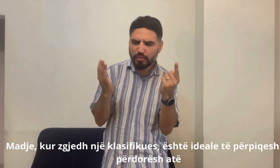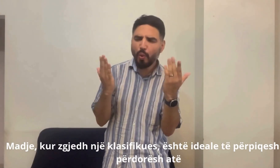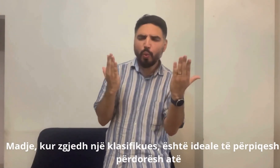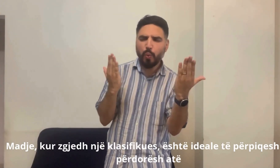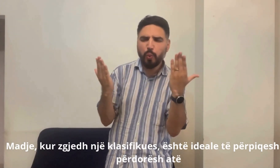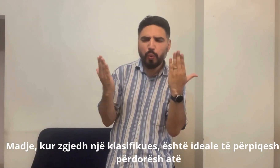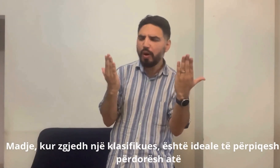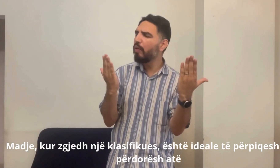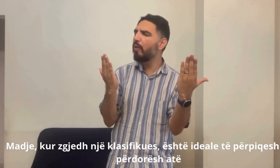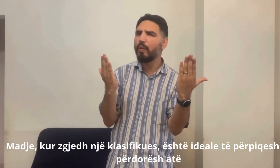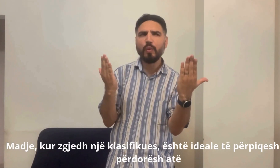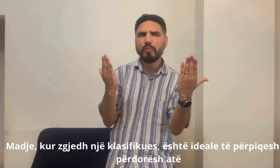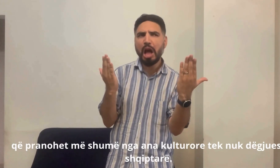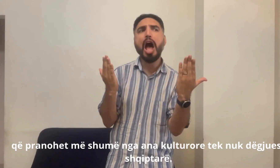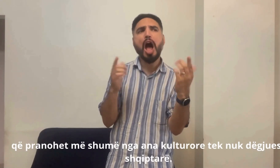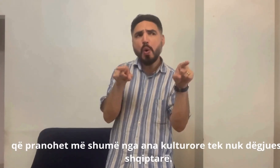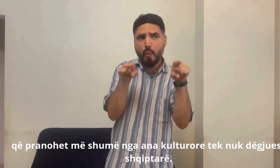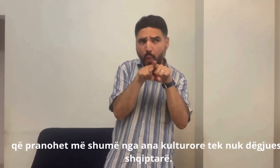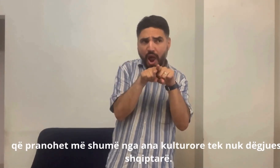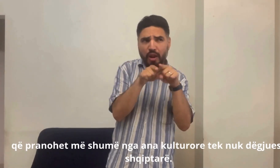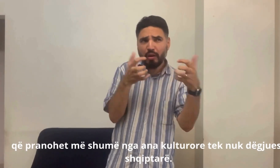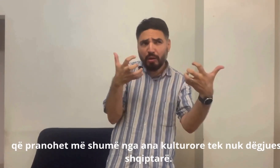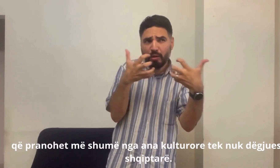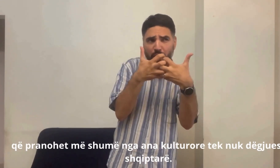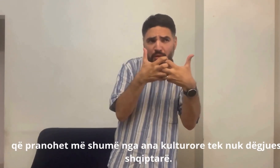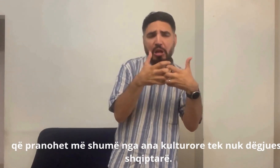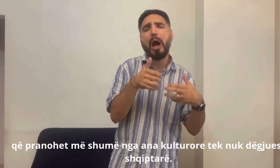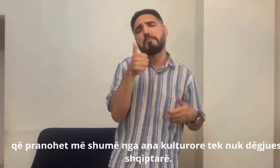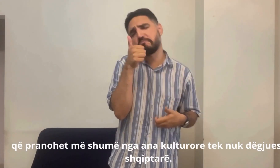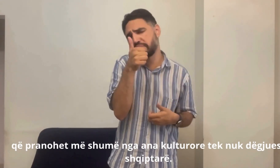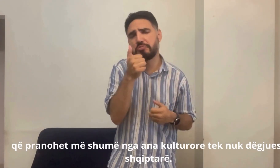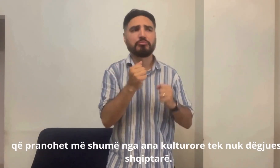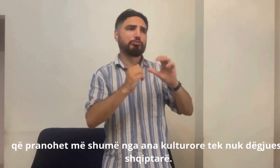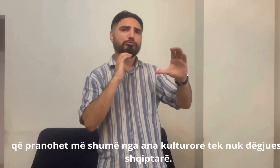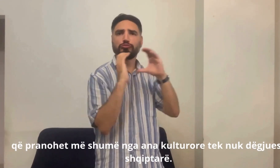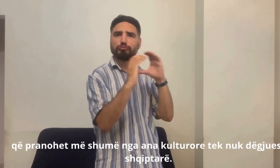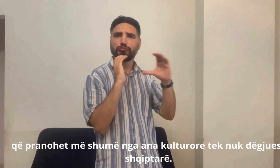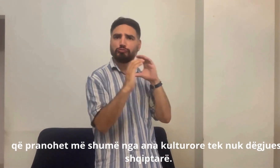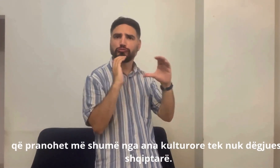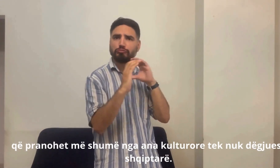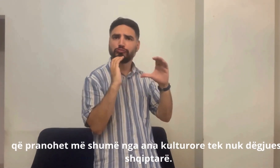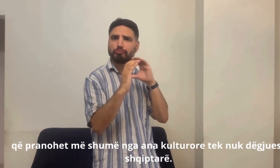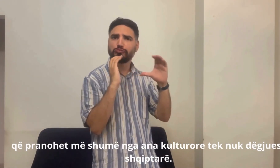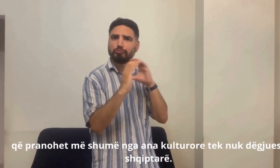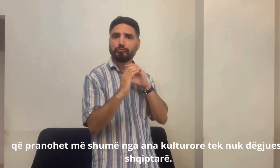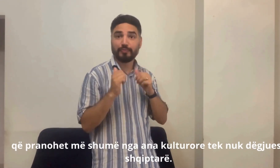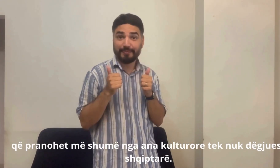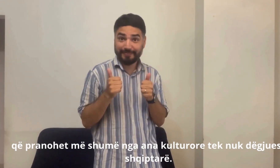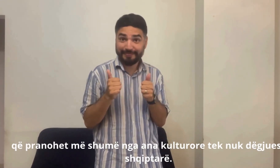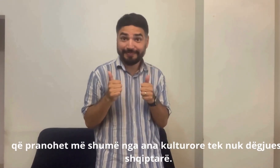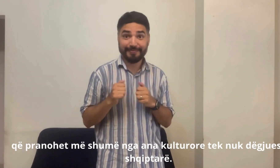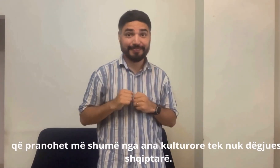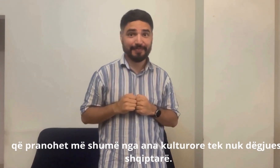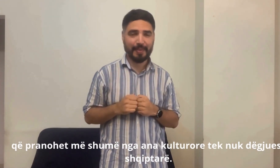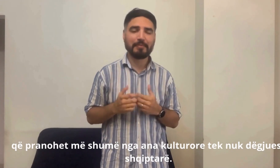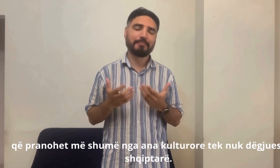it, and if it fits in the Albanian context, then perfect, I can use it. That's an important